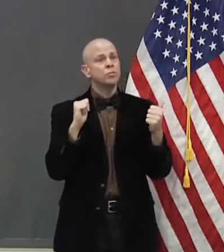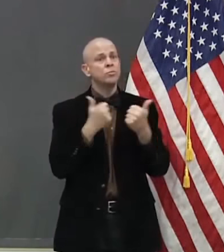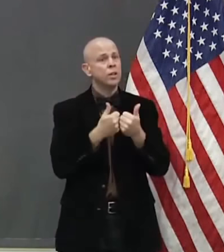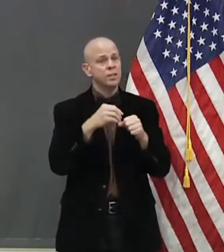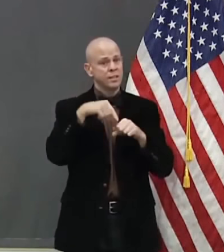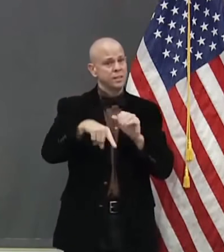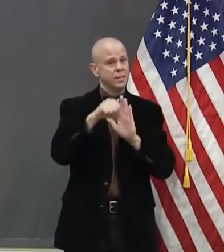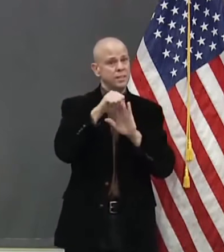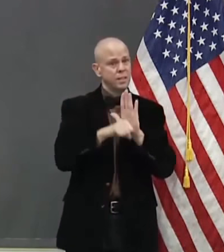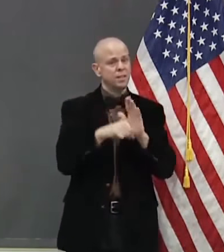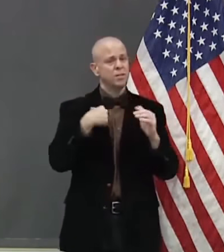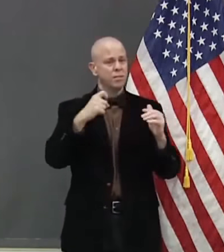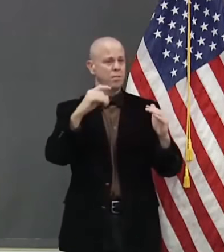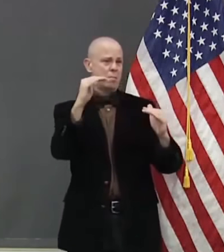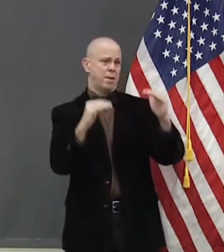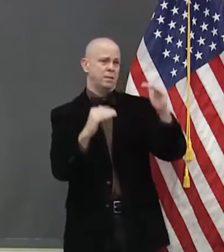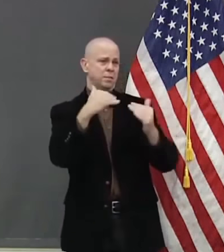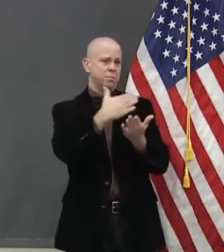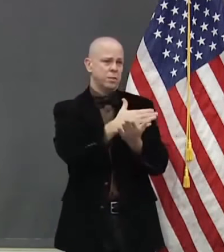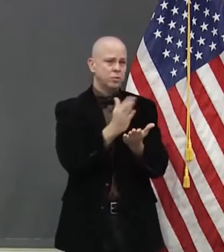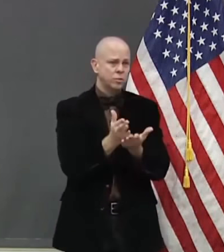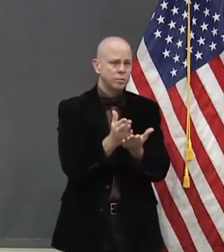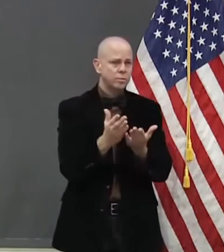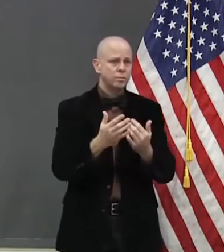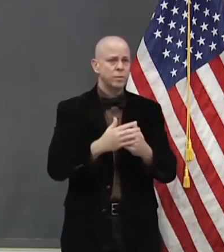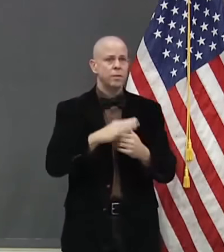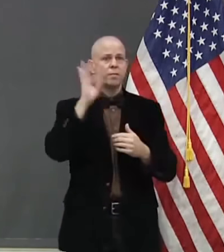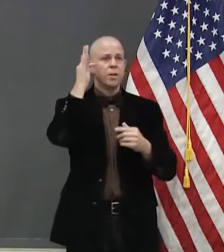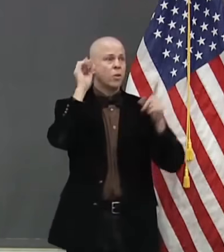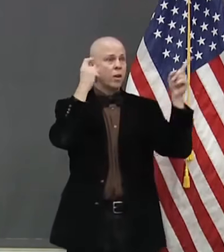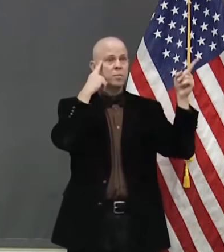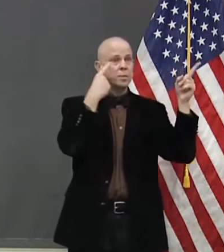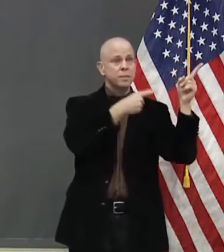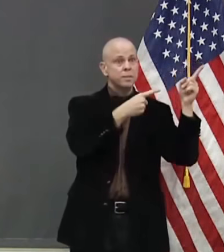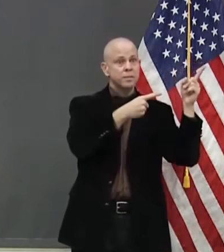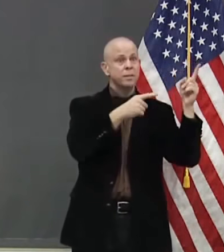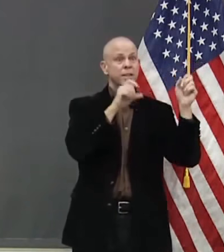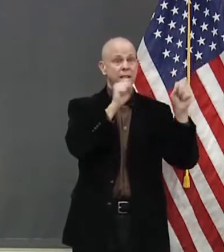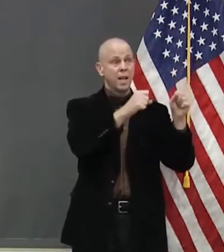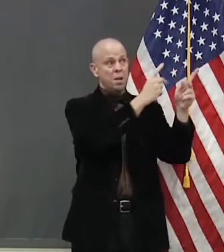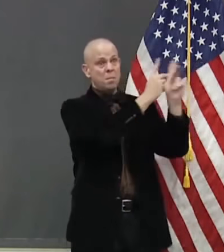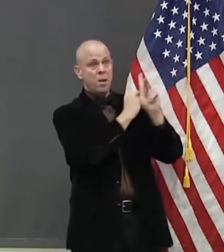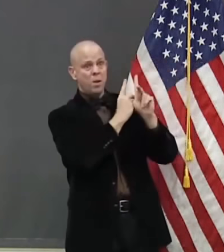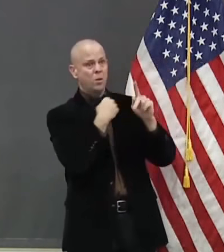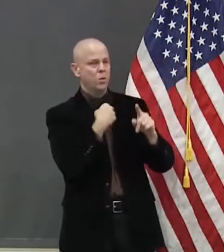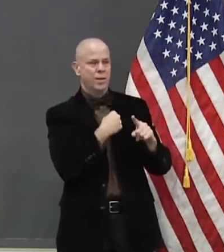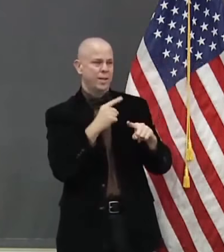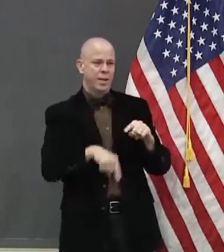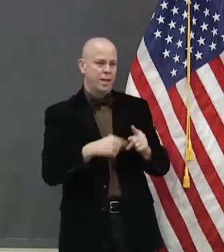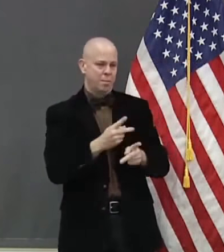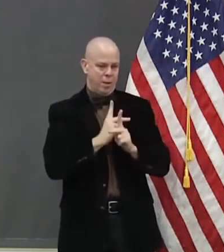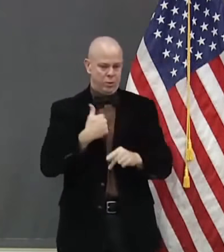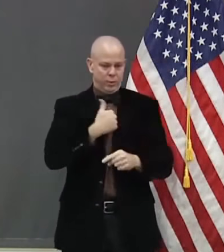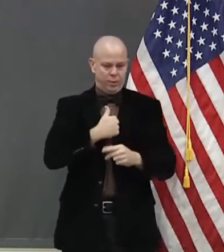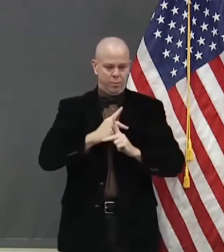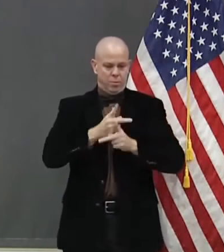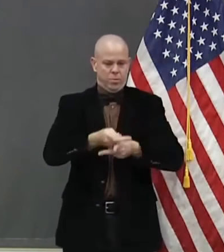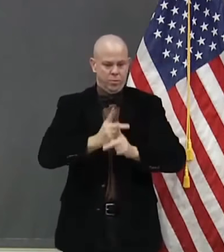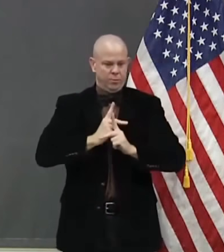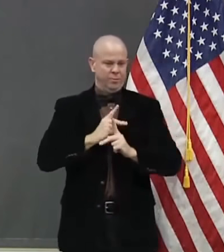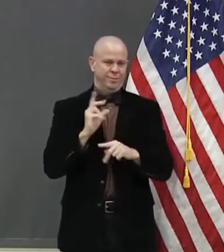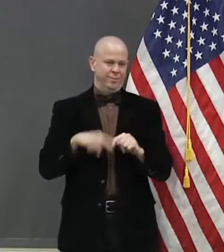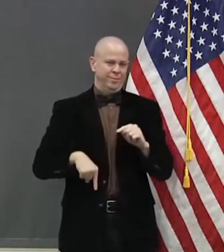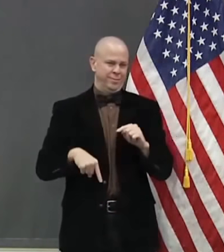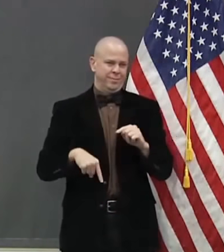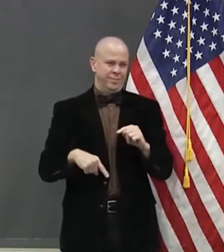our budgets. Unlike the federal government, we cannot borrow. And in addition to this pandemic, Oregon has